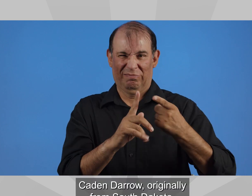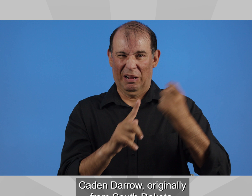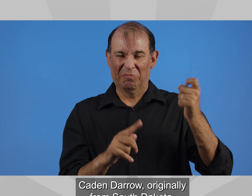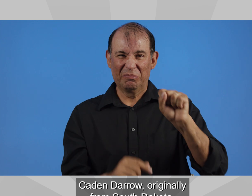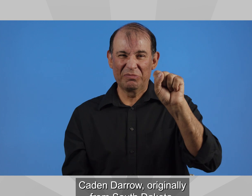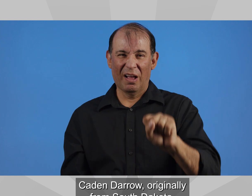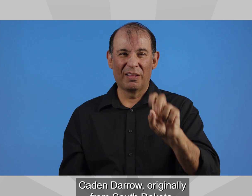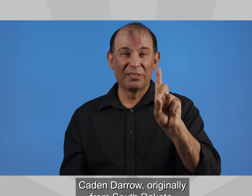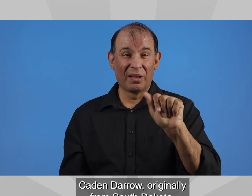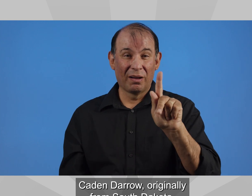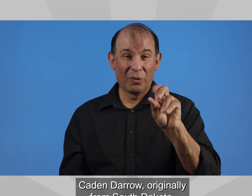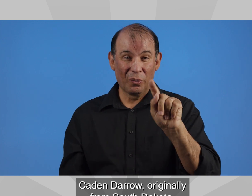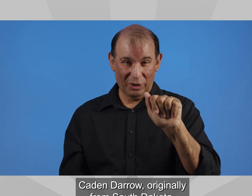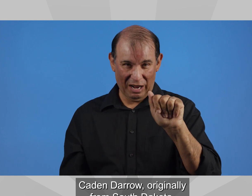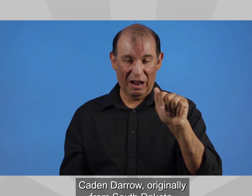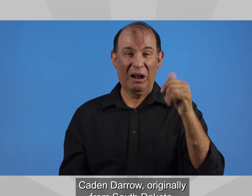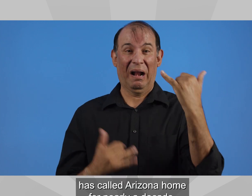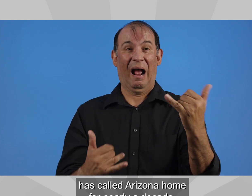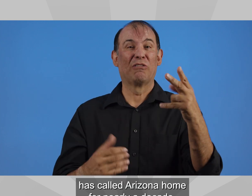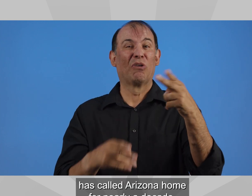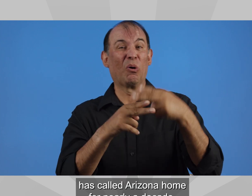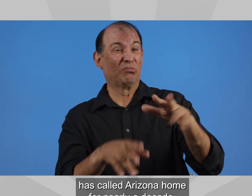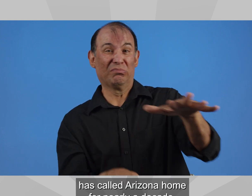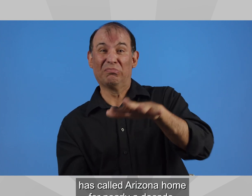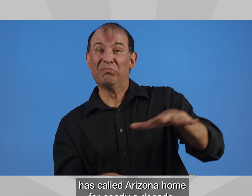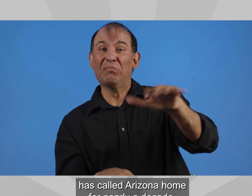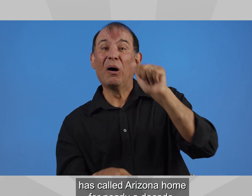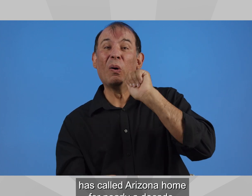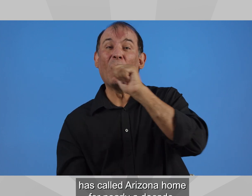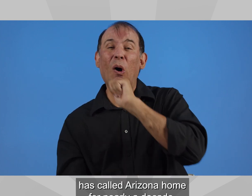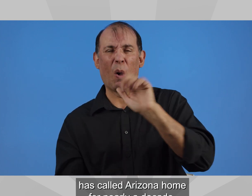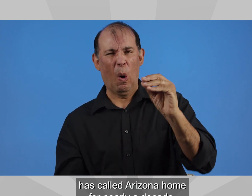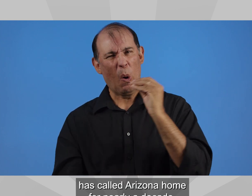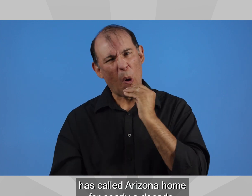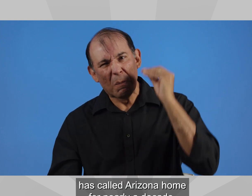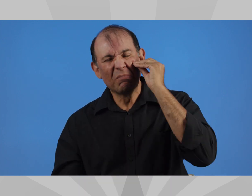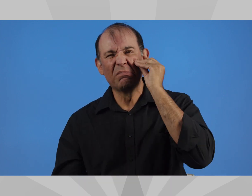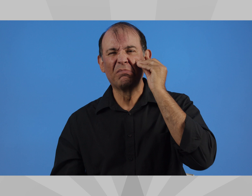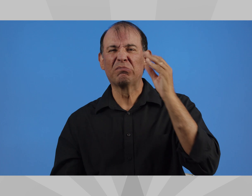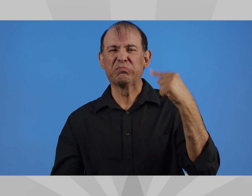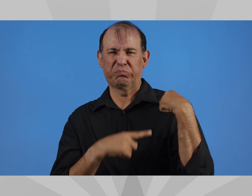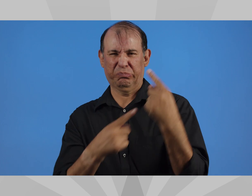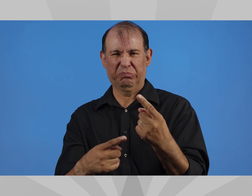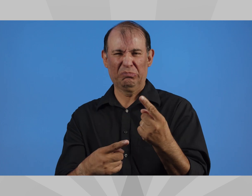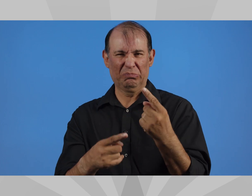Caden Darrow, originally from South Dakota, has called Arizona home for nearly a decade.